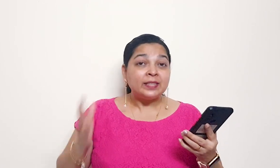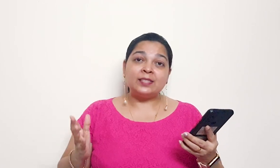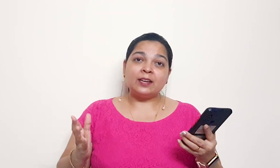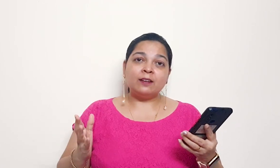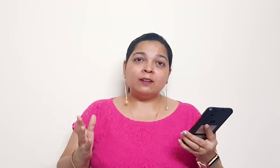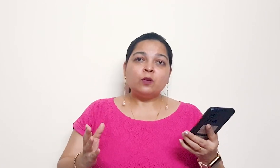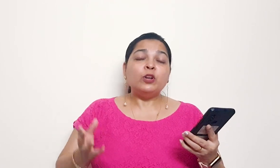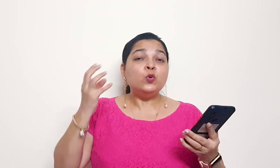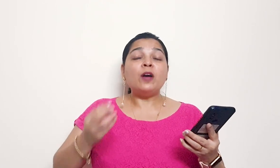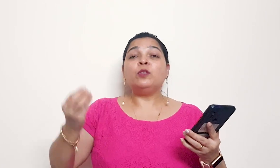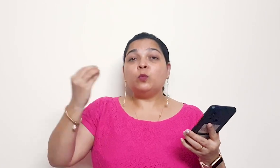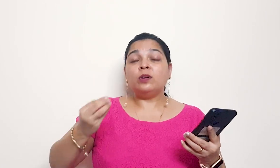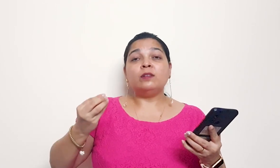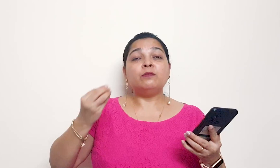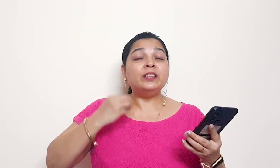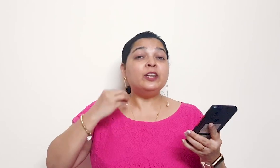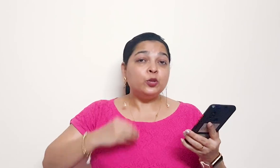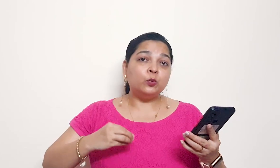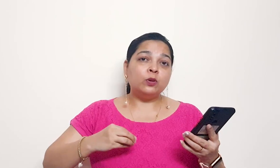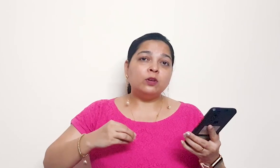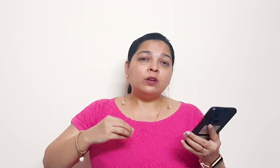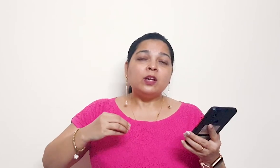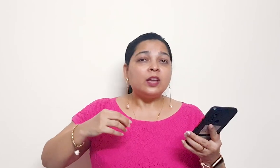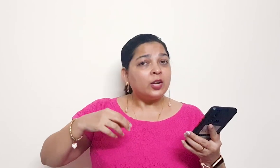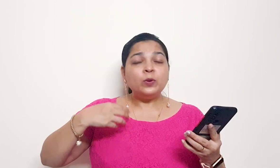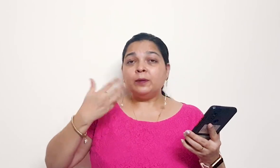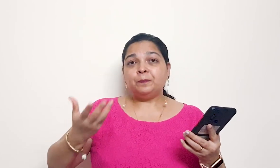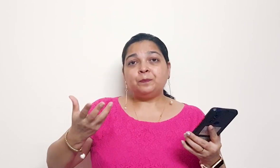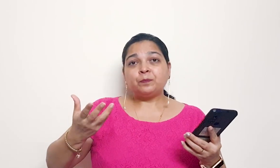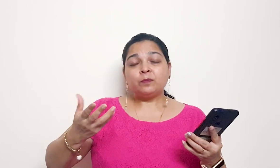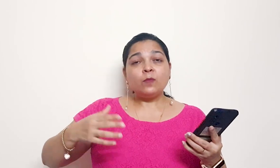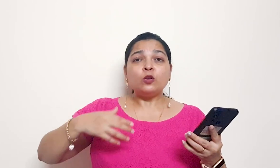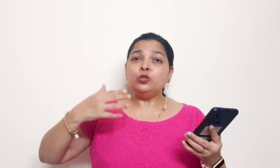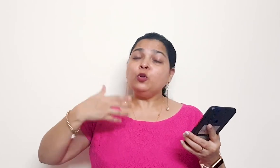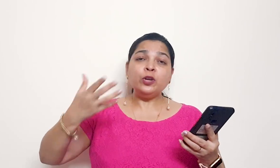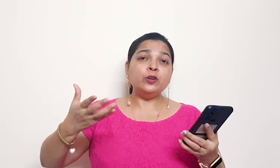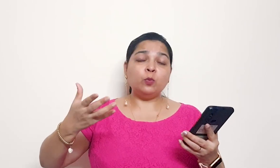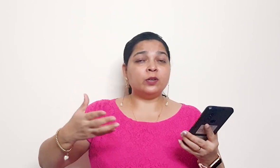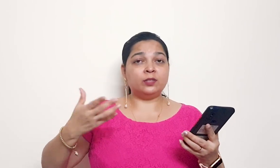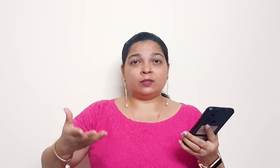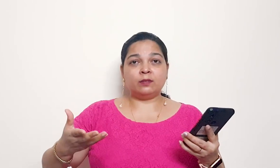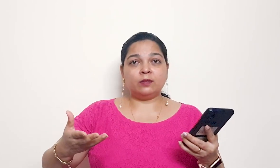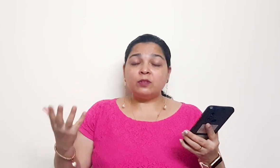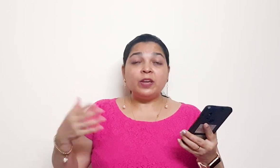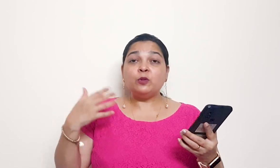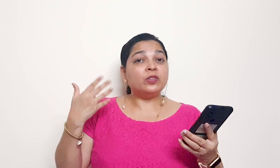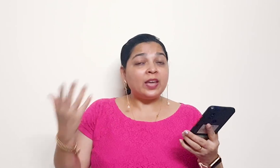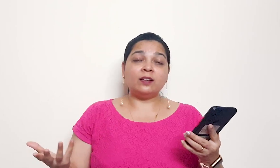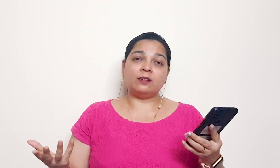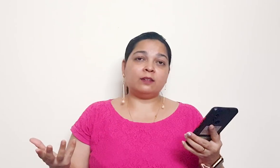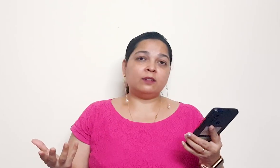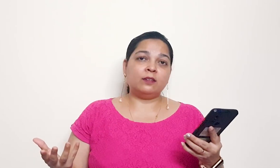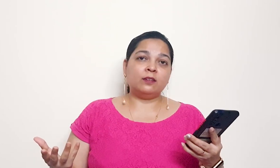right mindset. When you have the word within you, it will show in your words. Within